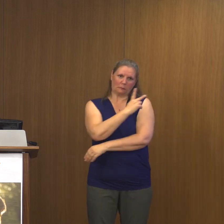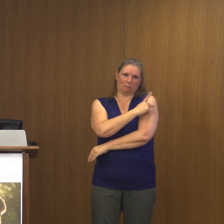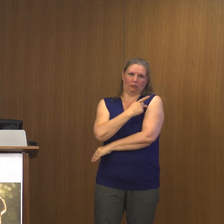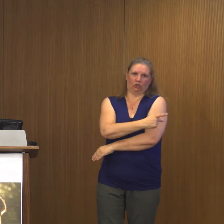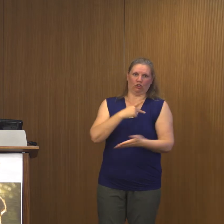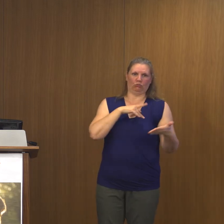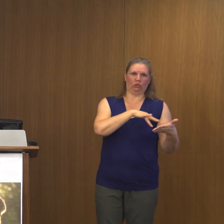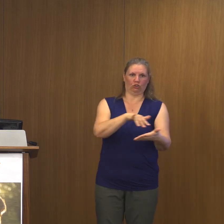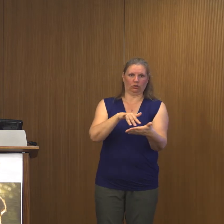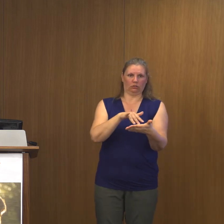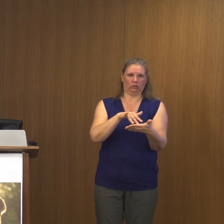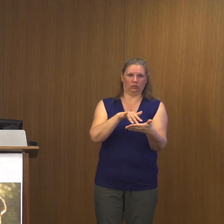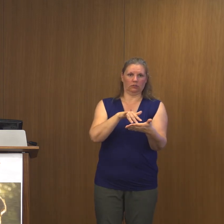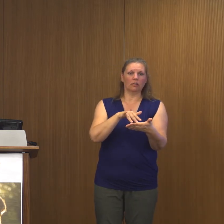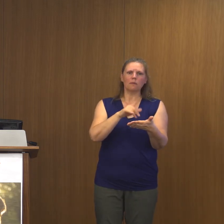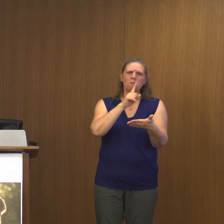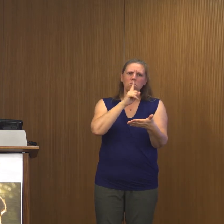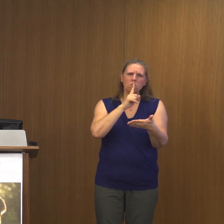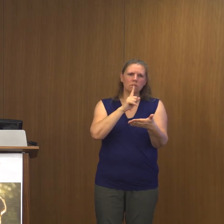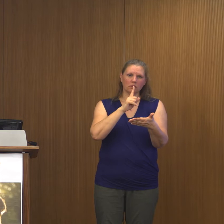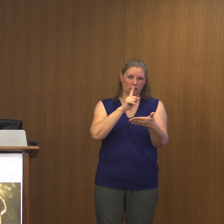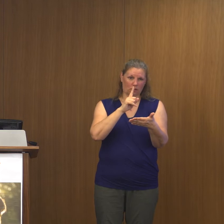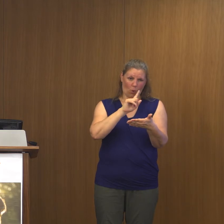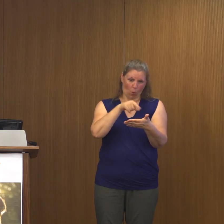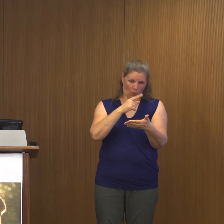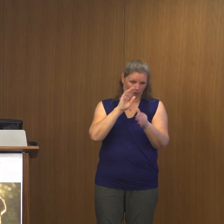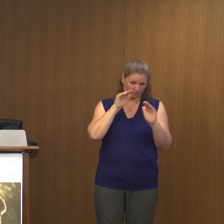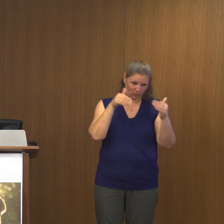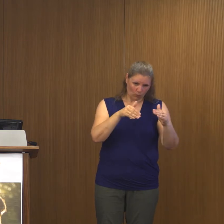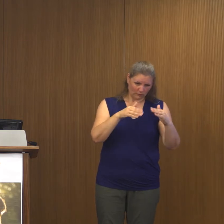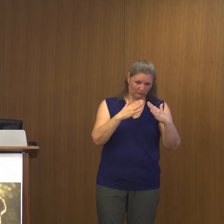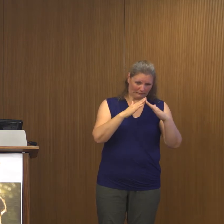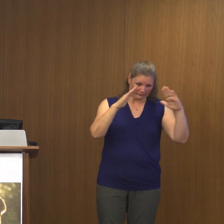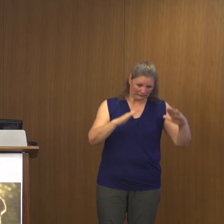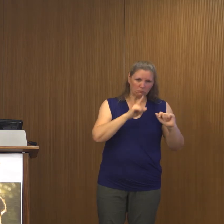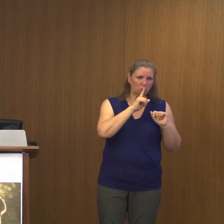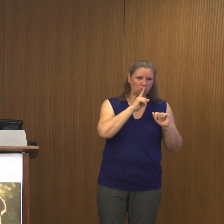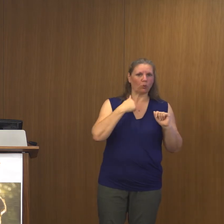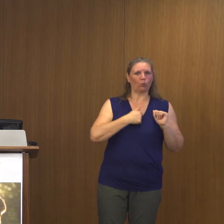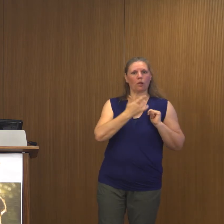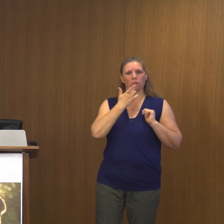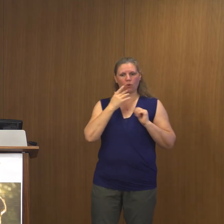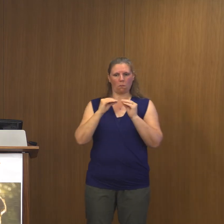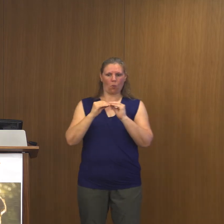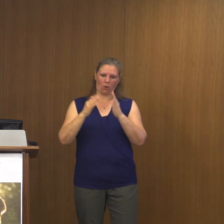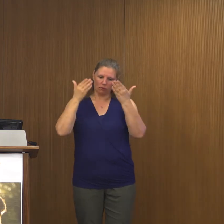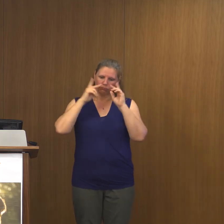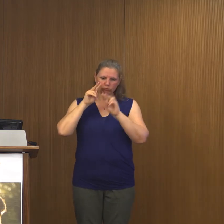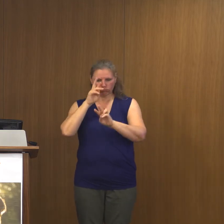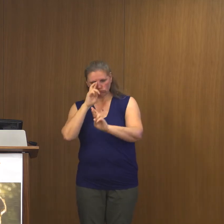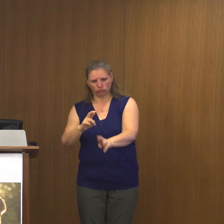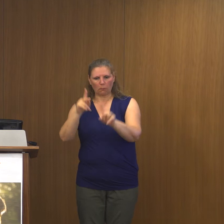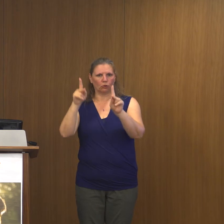But patient is a very medical model here. We try to go more with the social model, but the idea is having people who are living